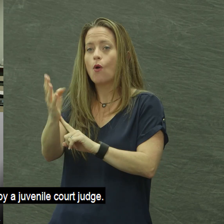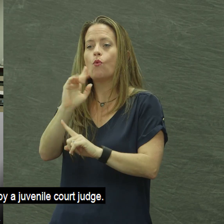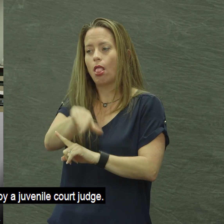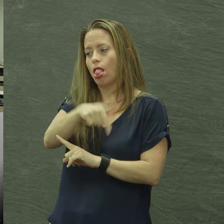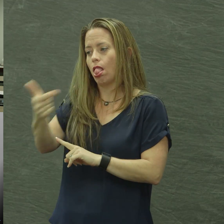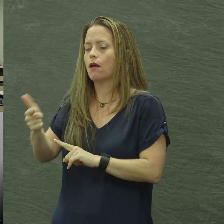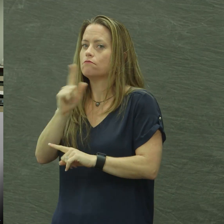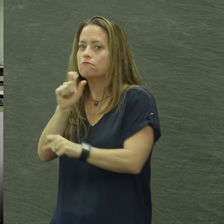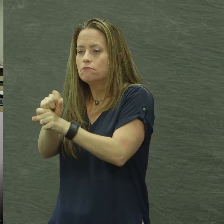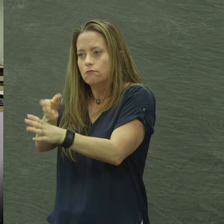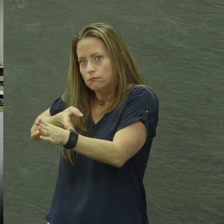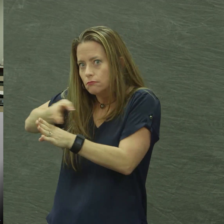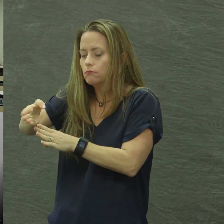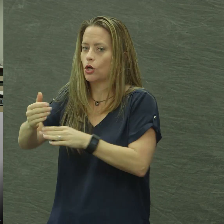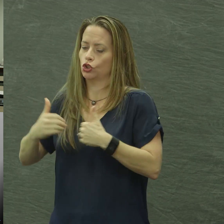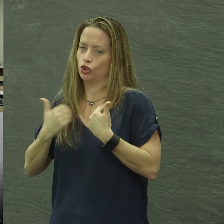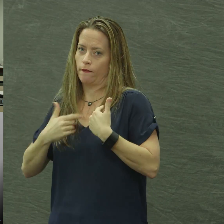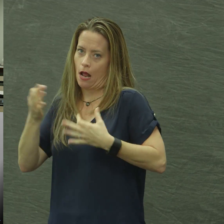judge.